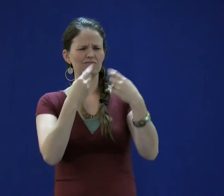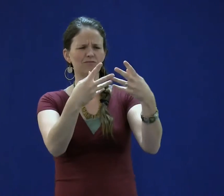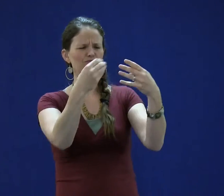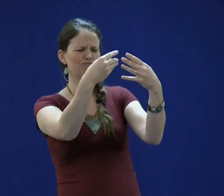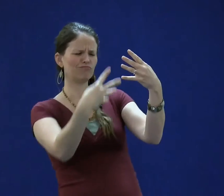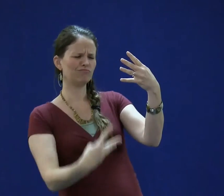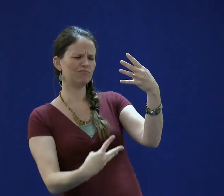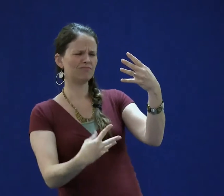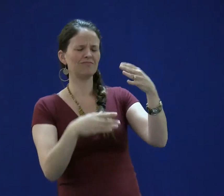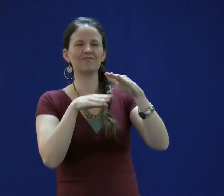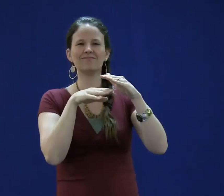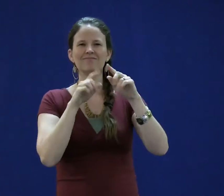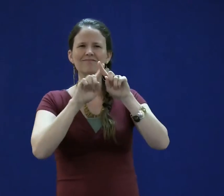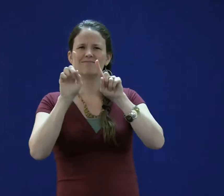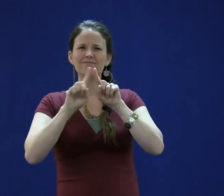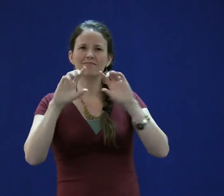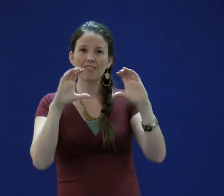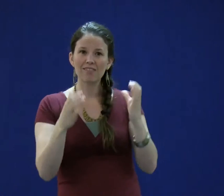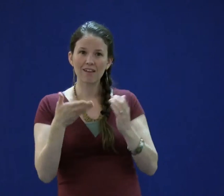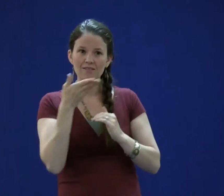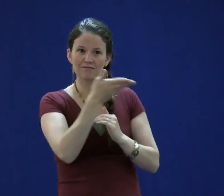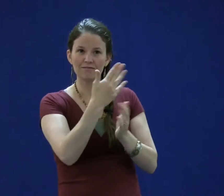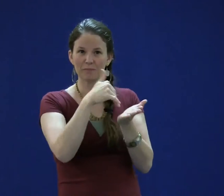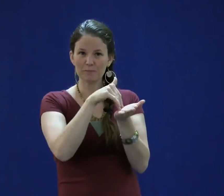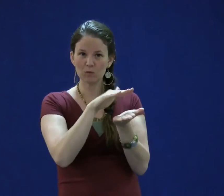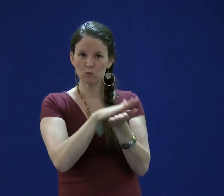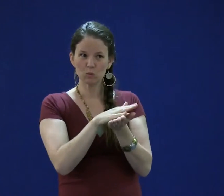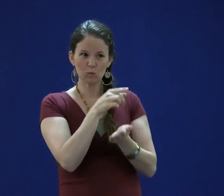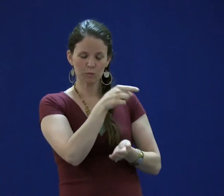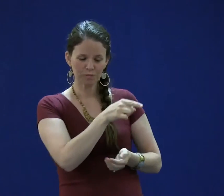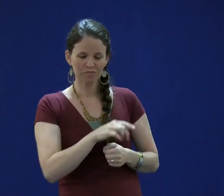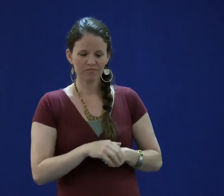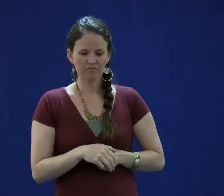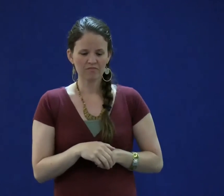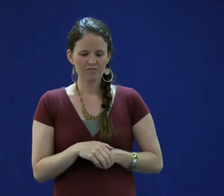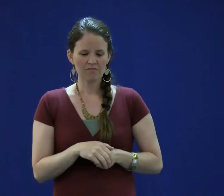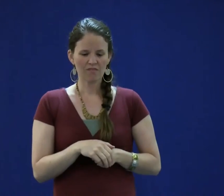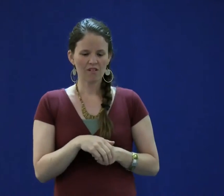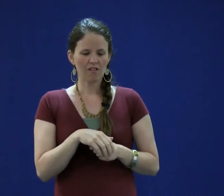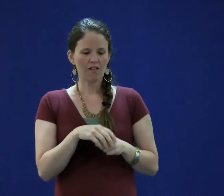Our students enjoy a variety of different mainstream classes at the middle school,